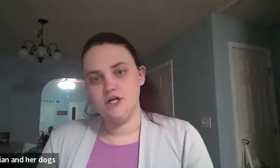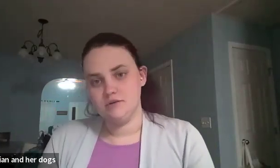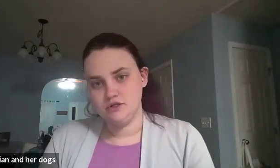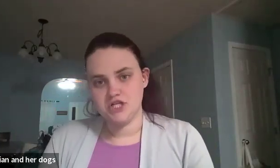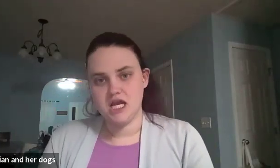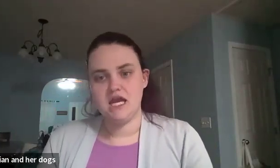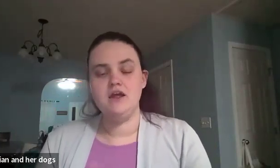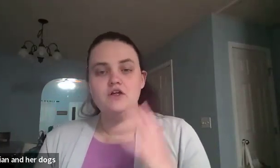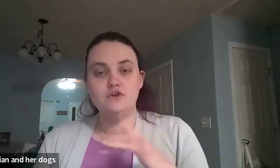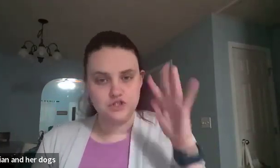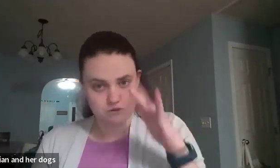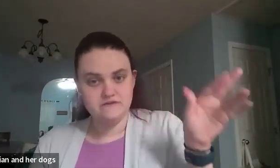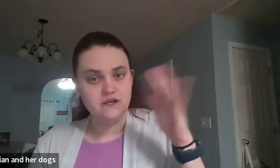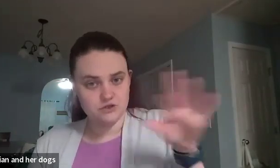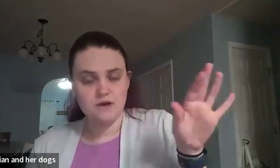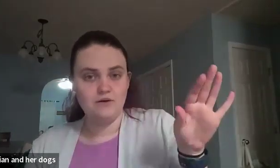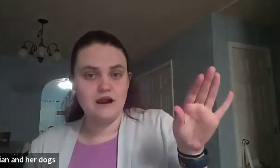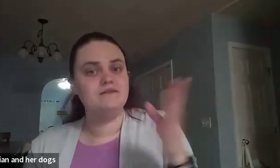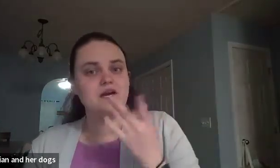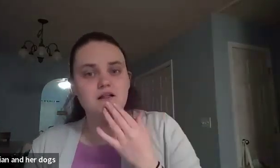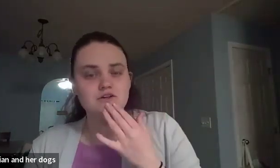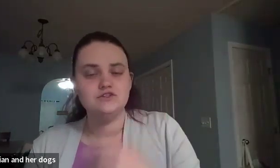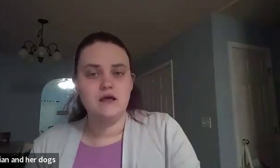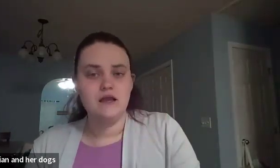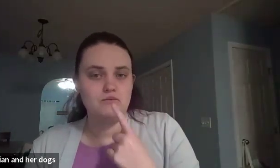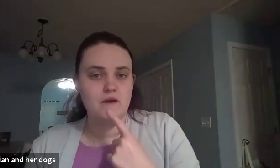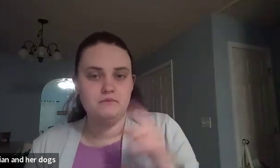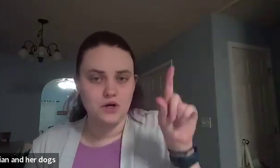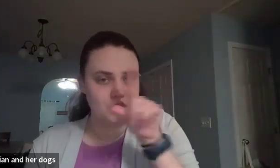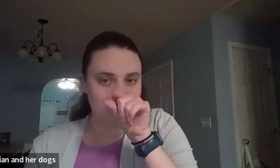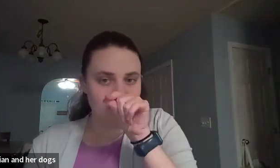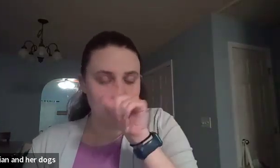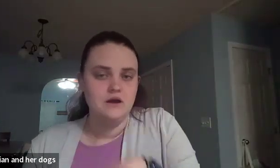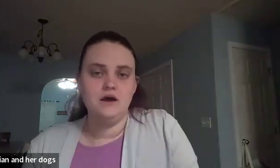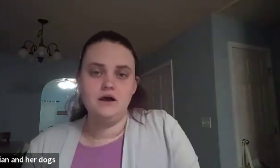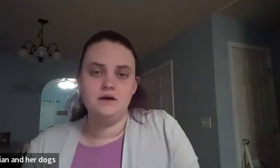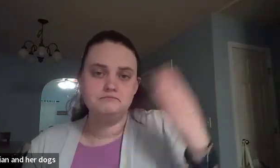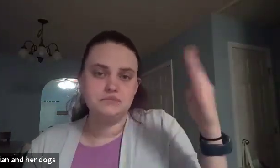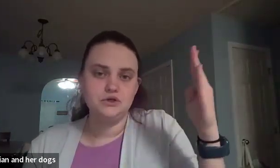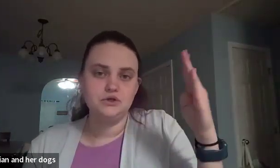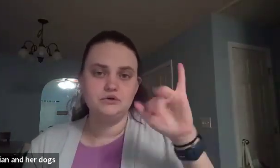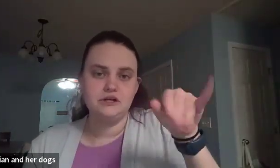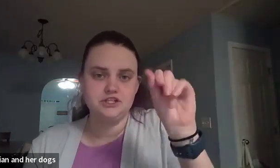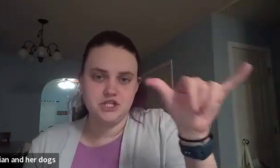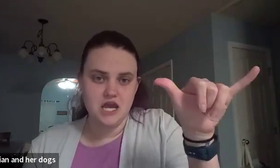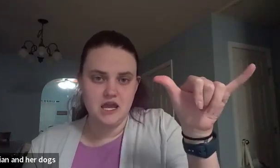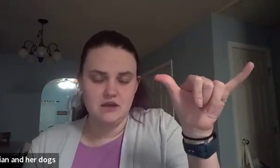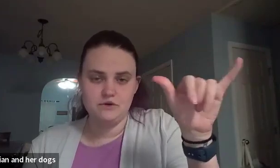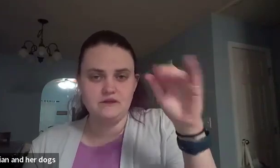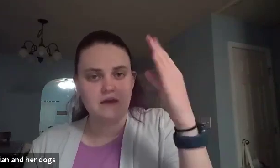bird, a blue jay, those you would fingerspell or add the color. So like a red bird, blue jay would be